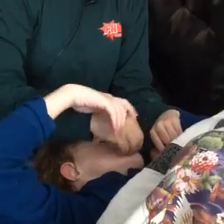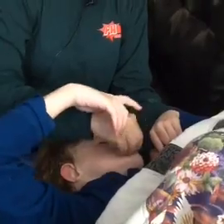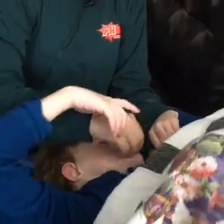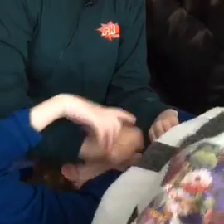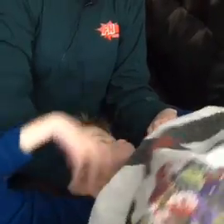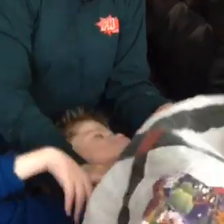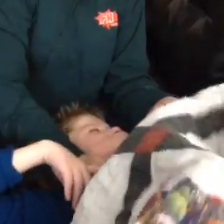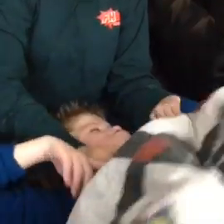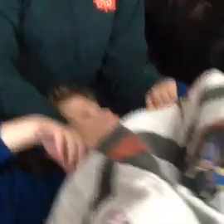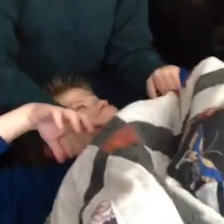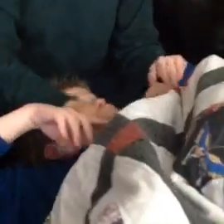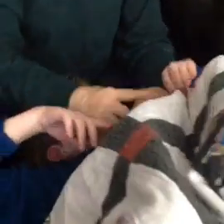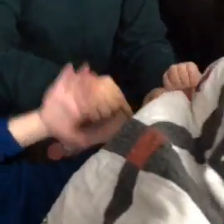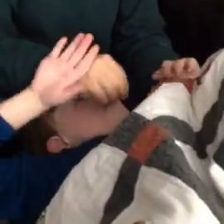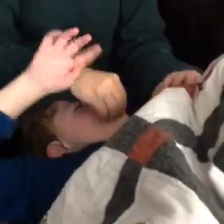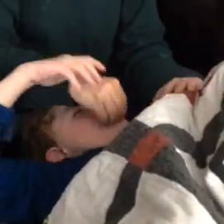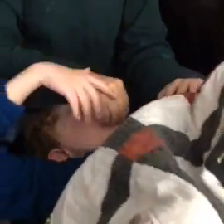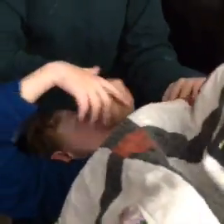Eat. Can you sign eat?